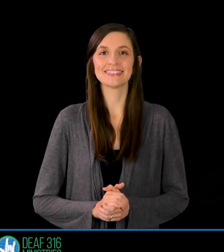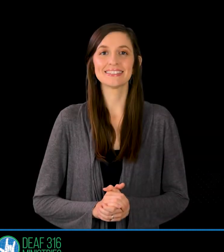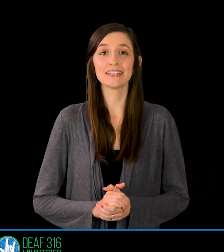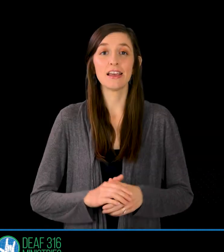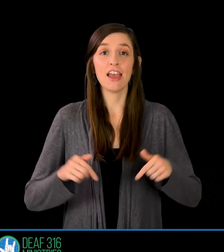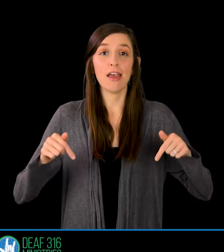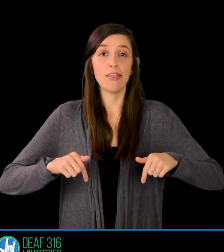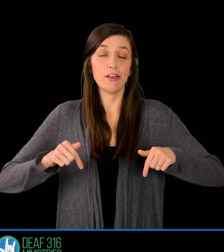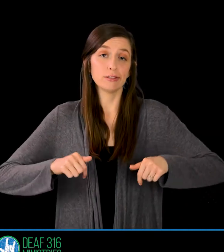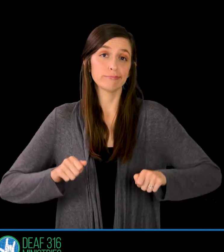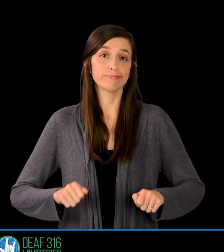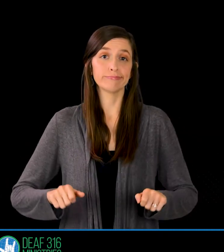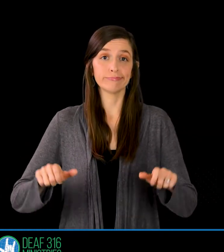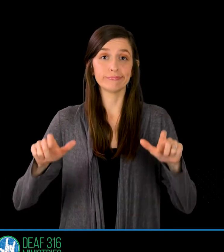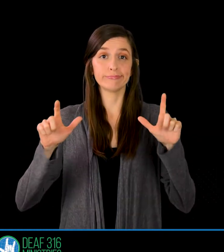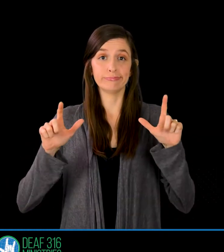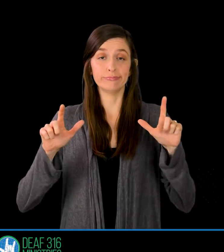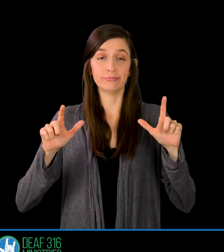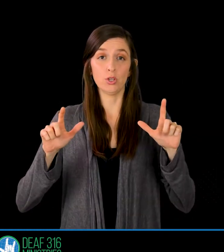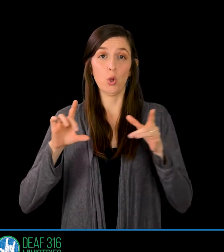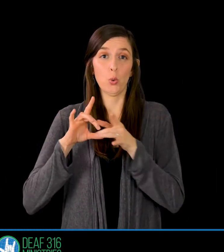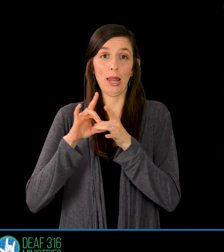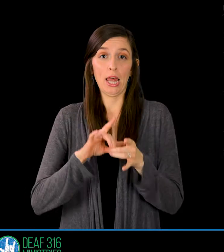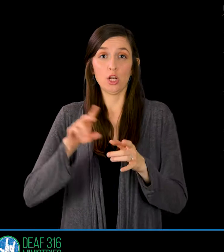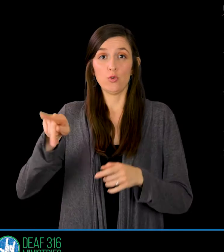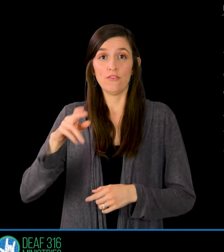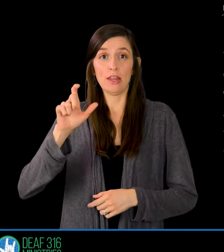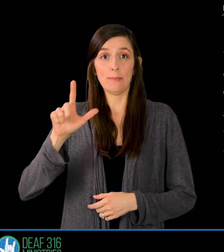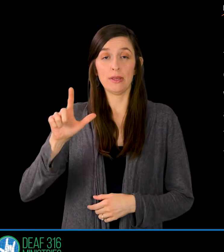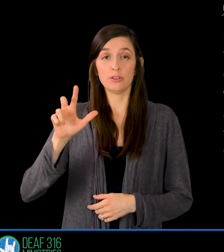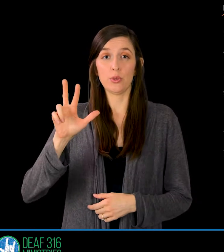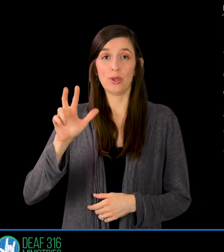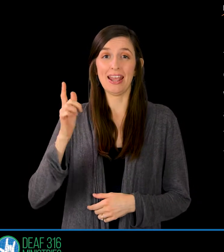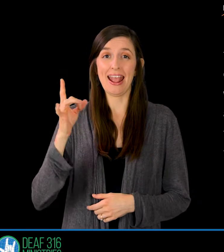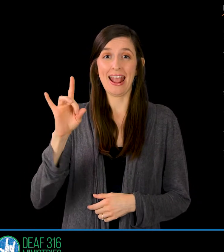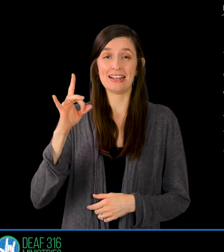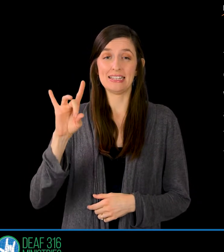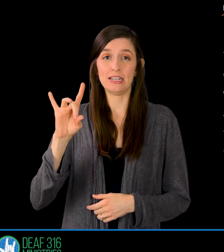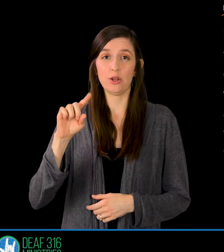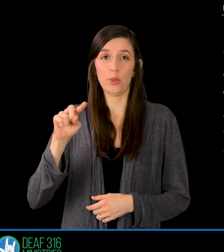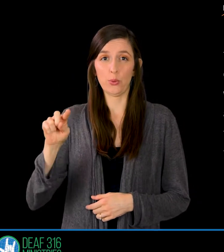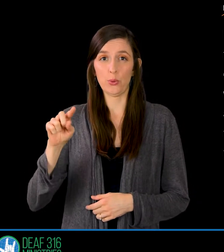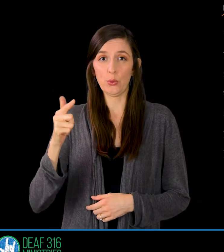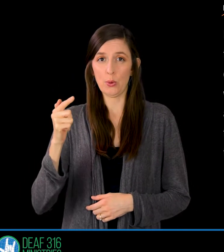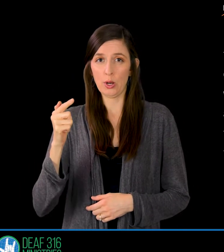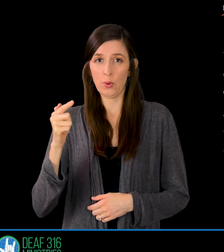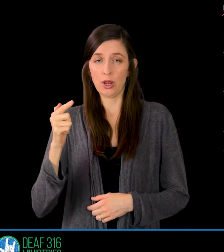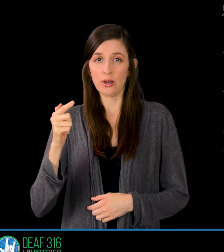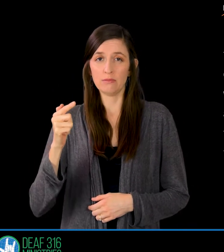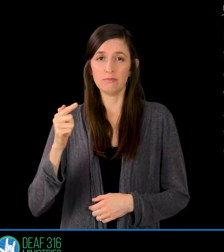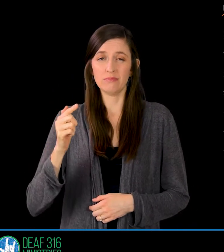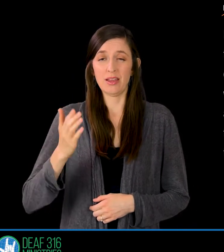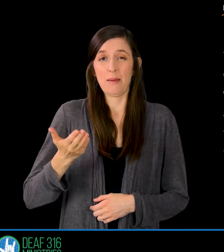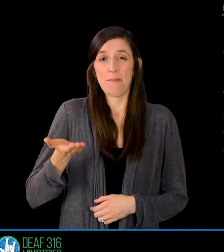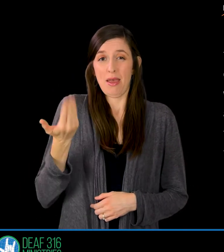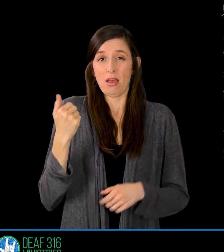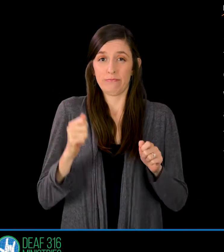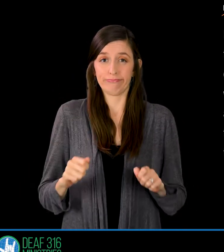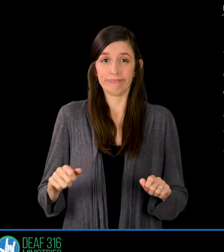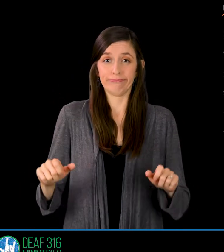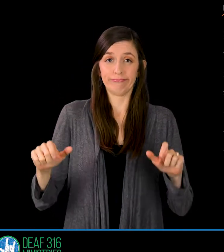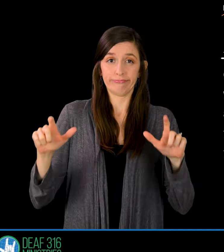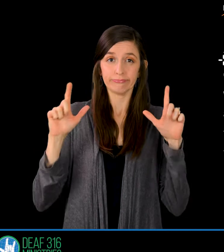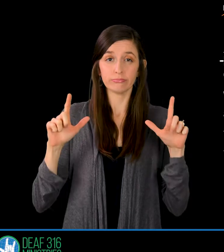This is our second lab session on Philippians 3, 18 to 21. In the first